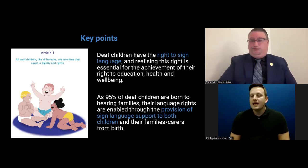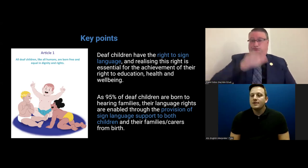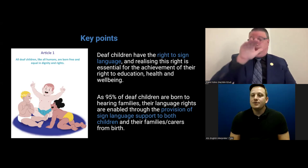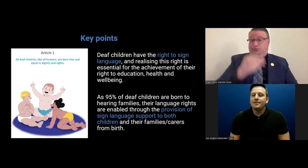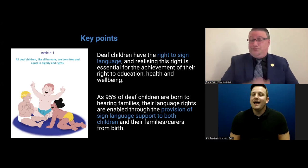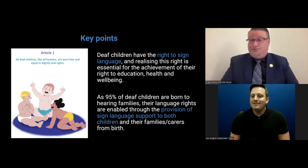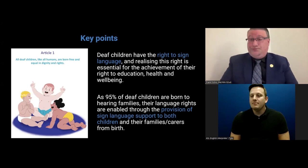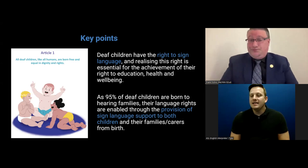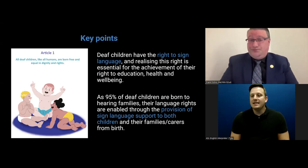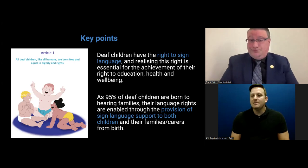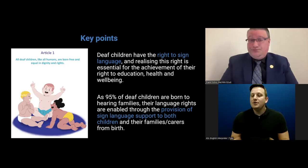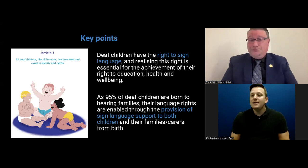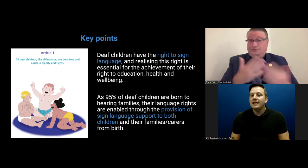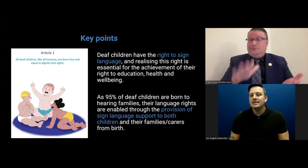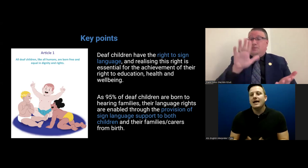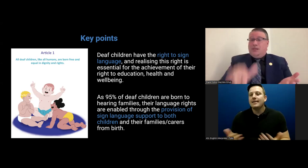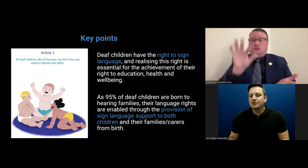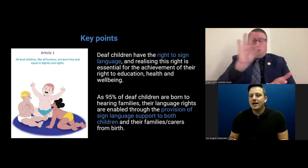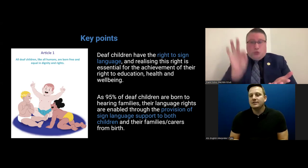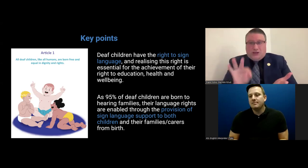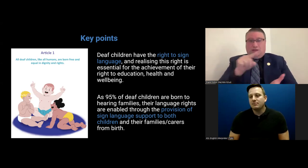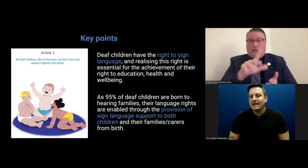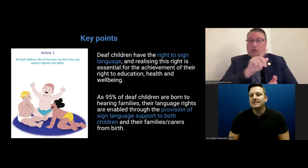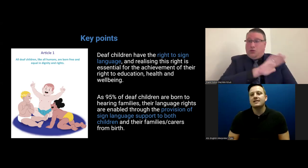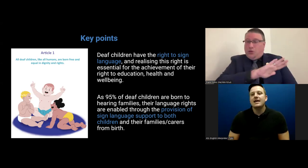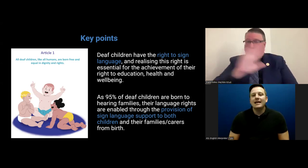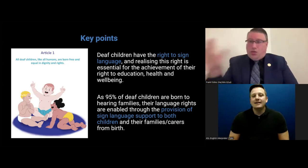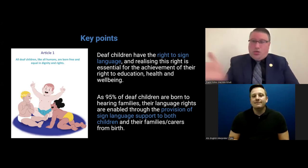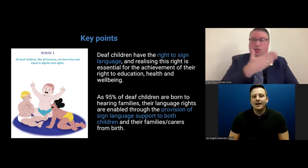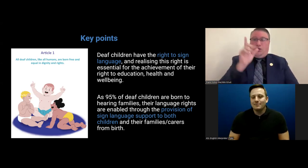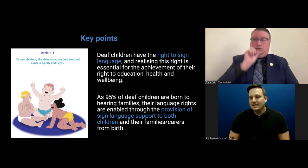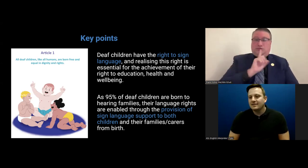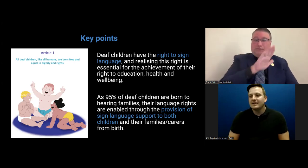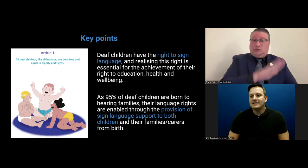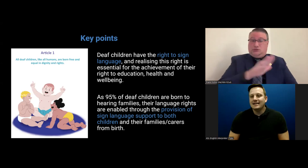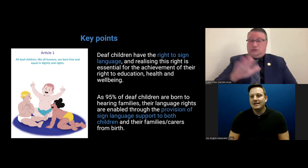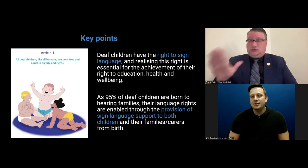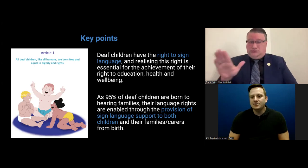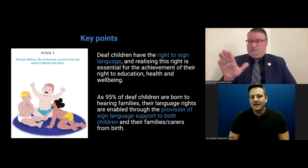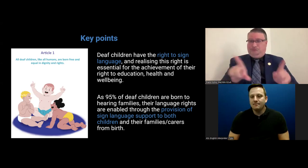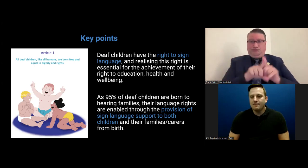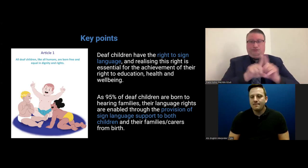so that that family can communicate and that child can be raised in an environment that is ASL using.